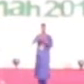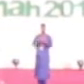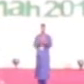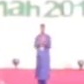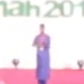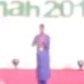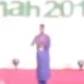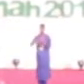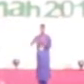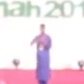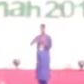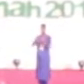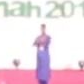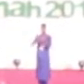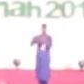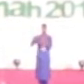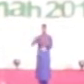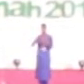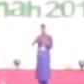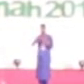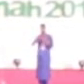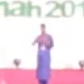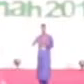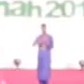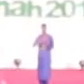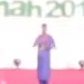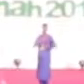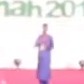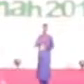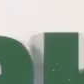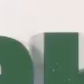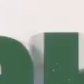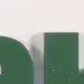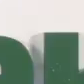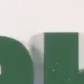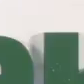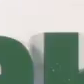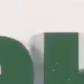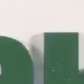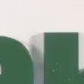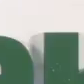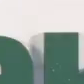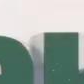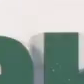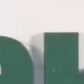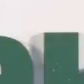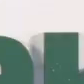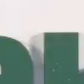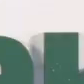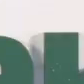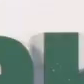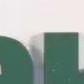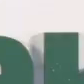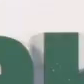akfara. Min ayyi shay'in khalaqa. Min